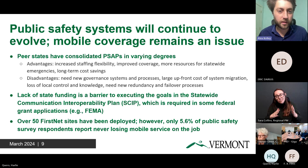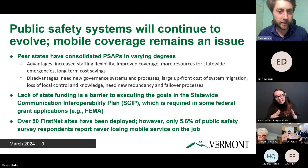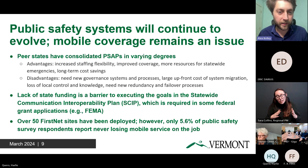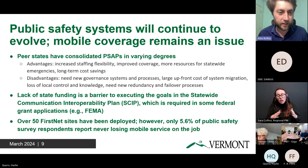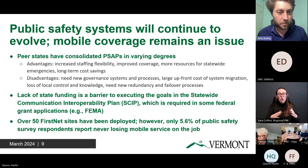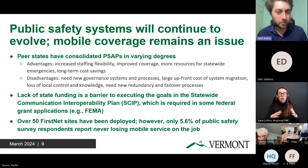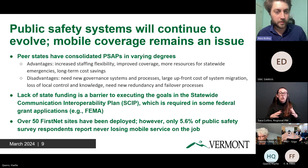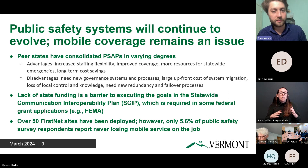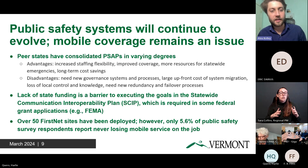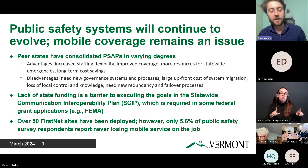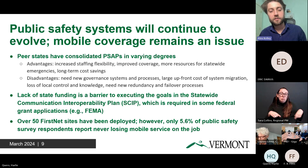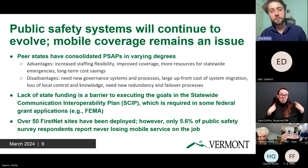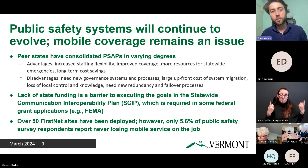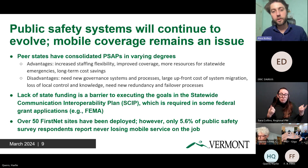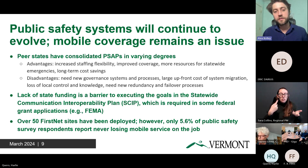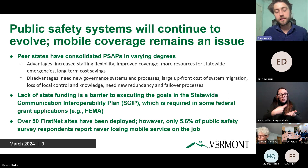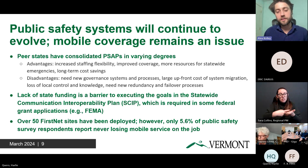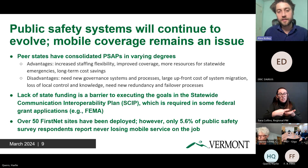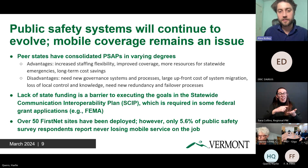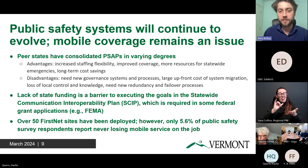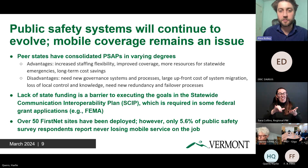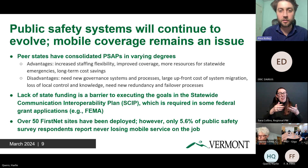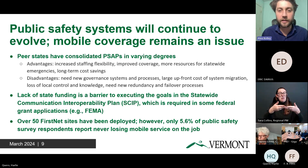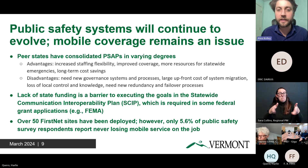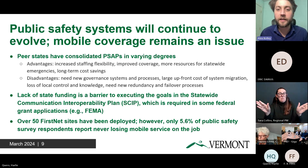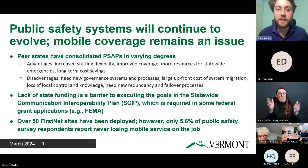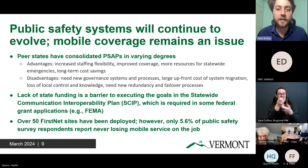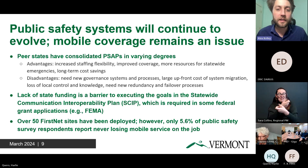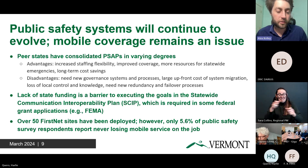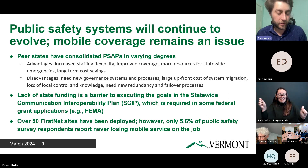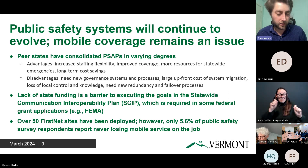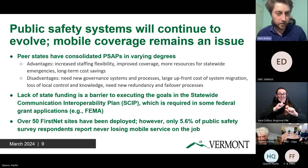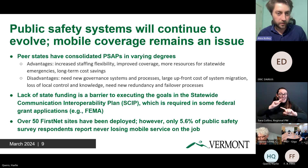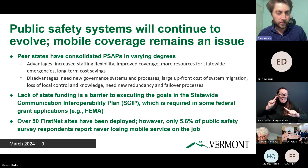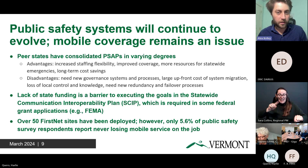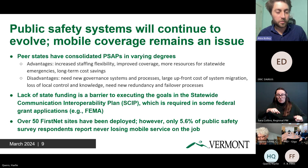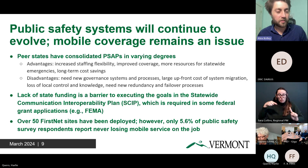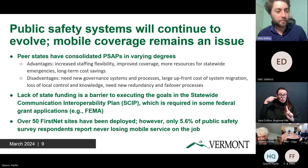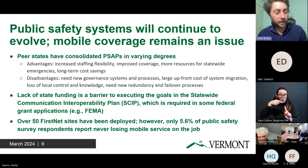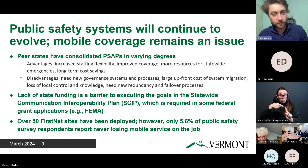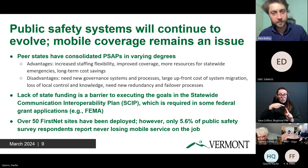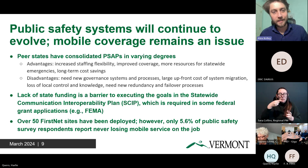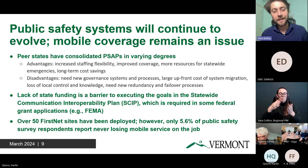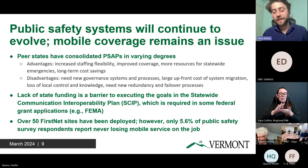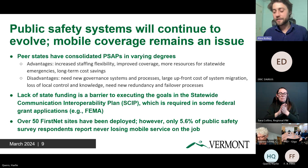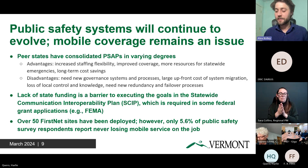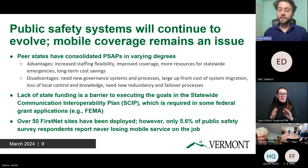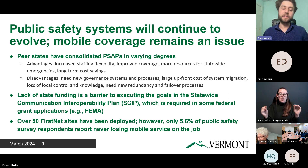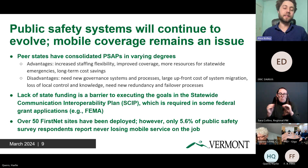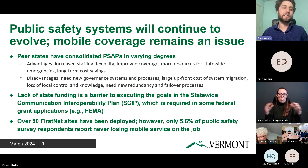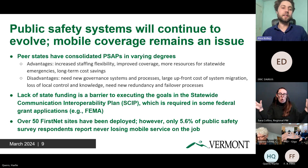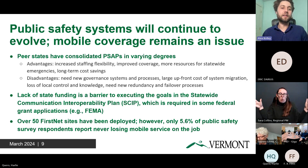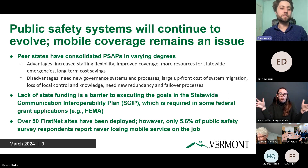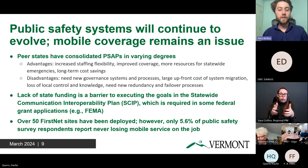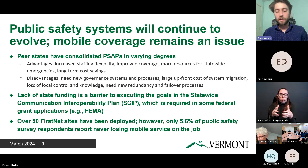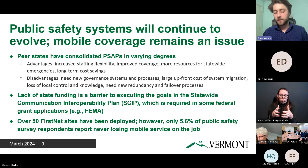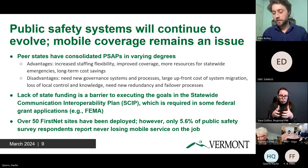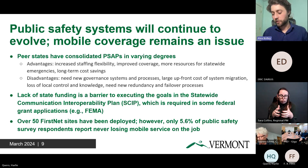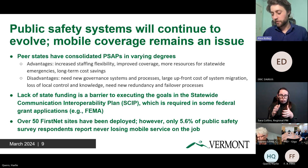of consolidating the public safety answering points in the state to some degree. So we included a number of pages analyzing